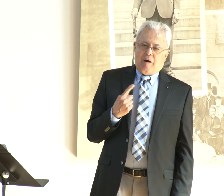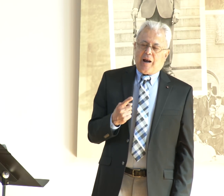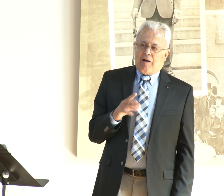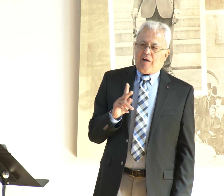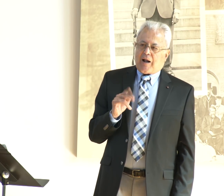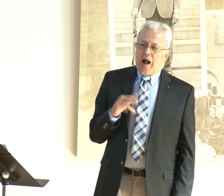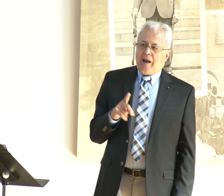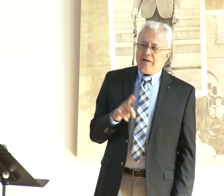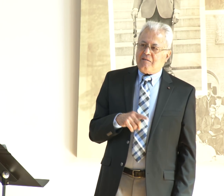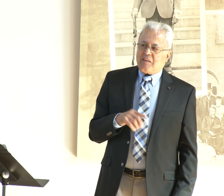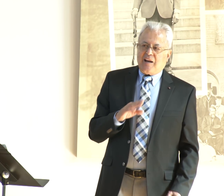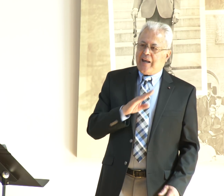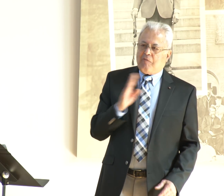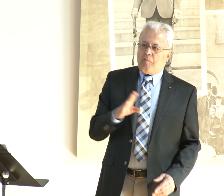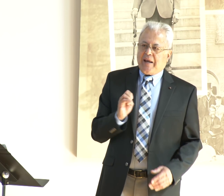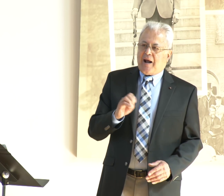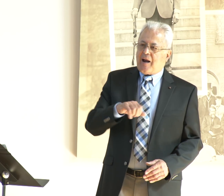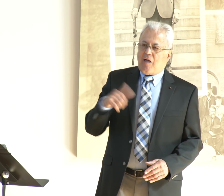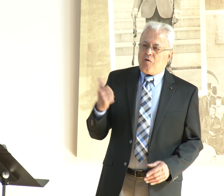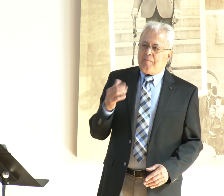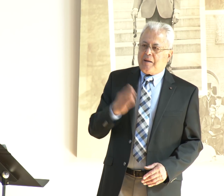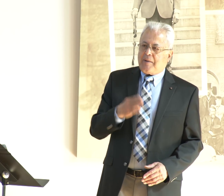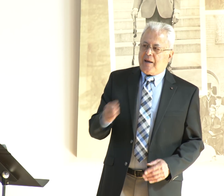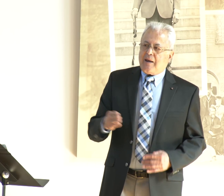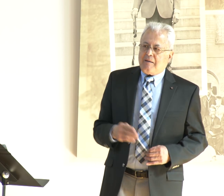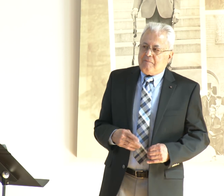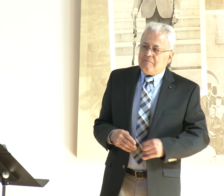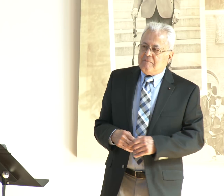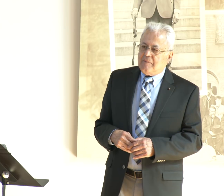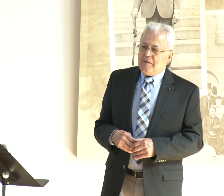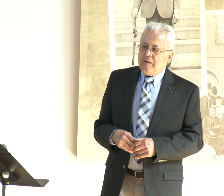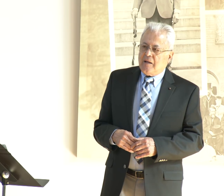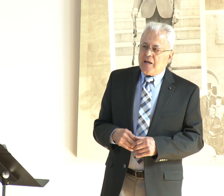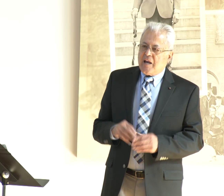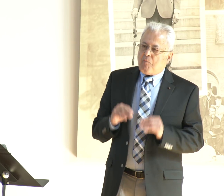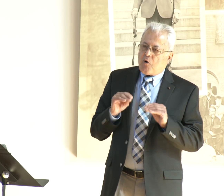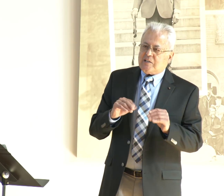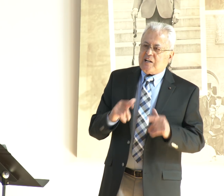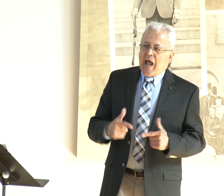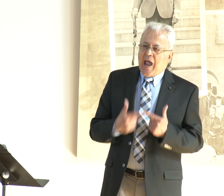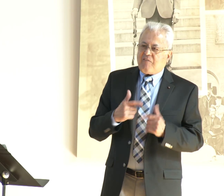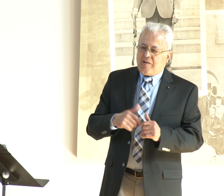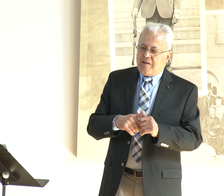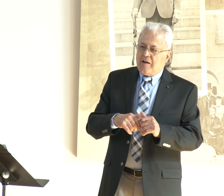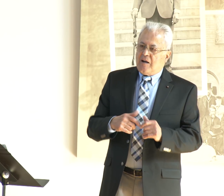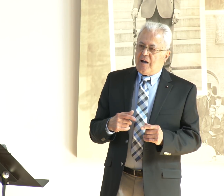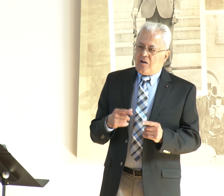he was absolutely one of a kind, and there will never be another of his like.